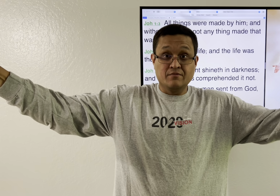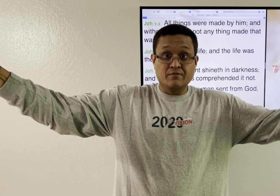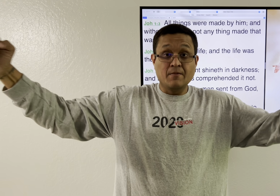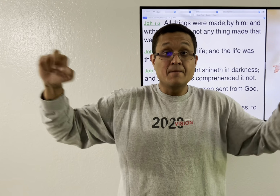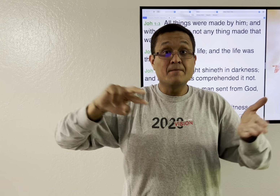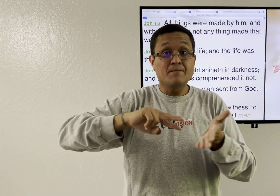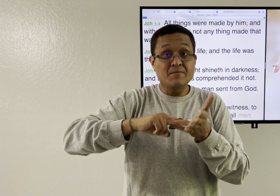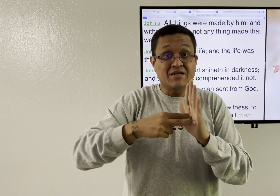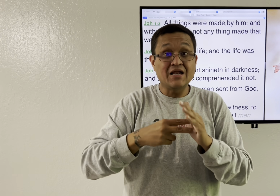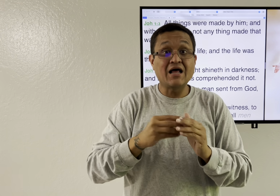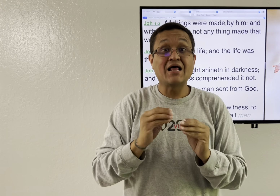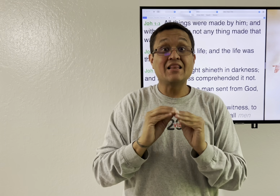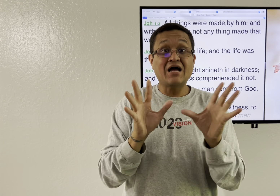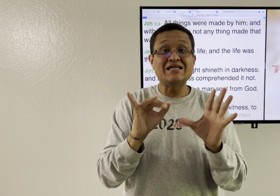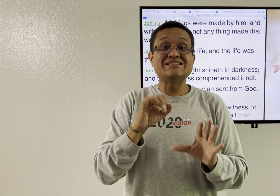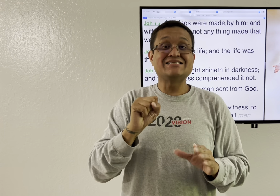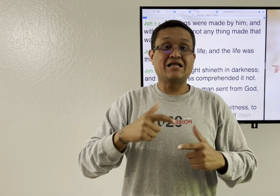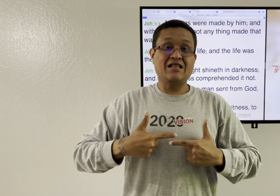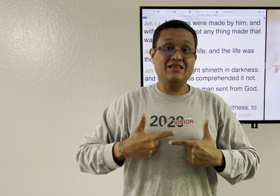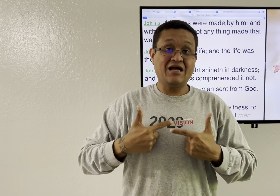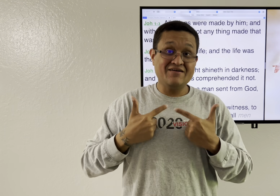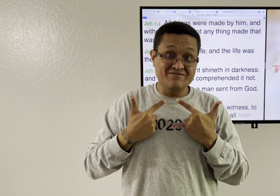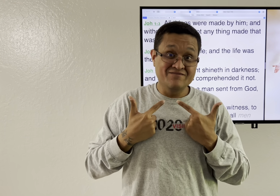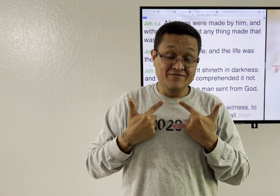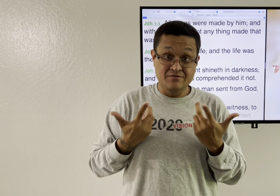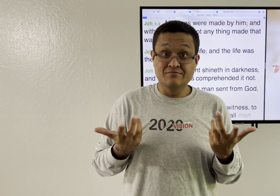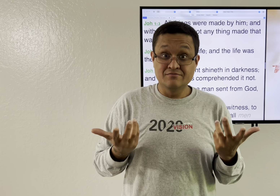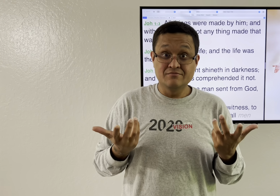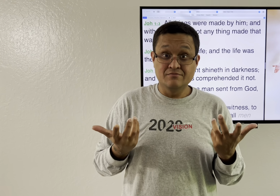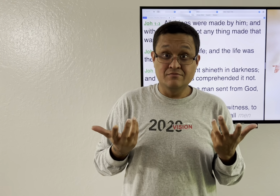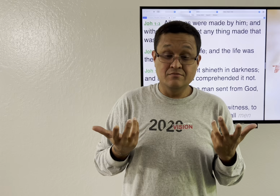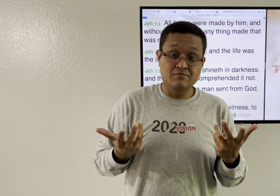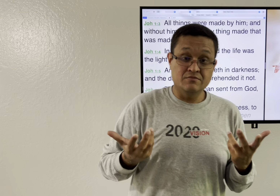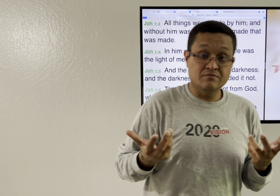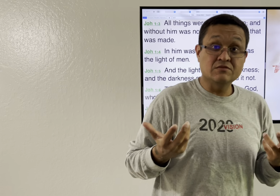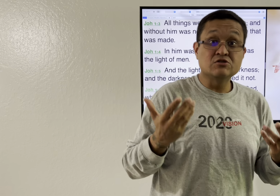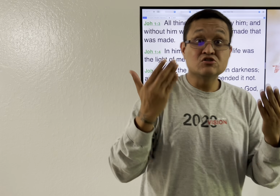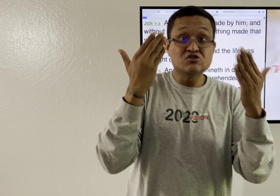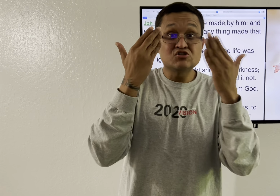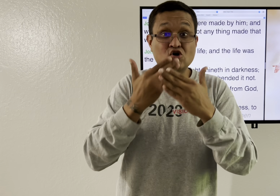If we're in the darkness, we always need that flashlight or maybe that match to give us a little bit of life, right?